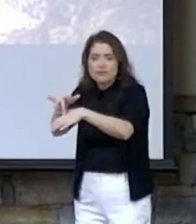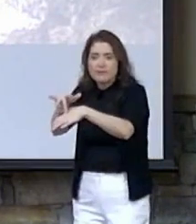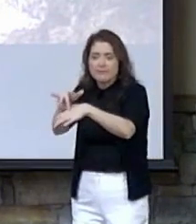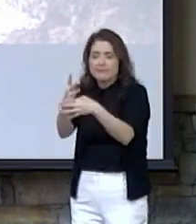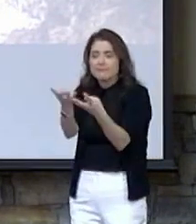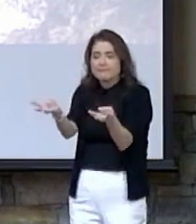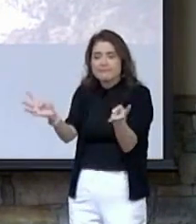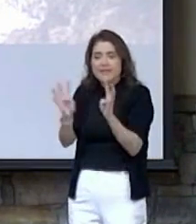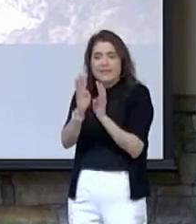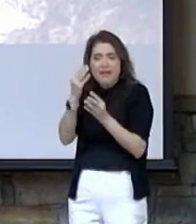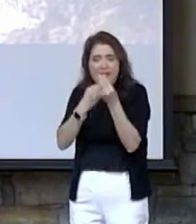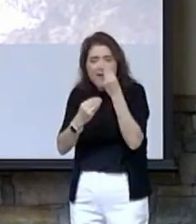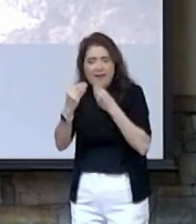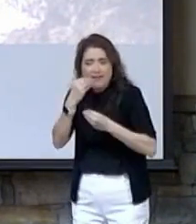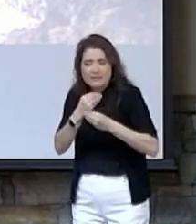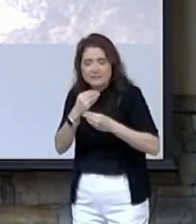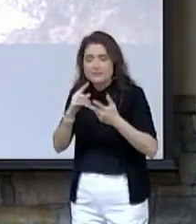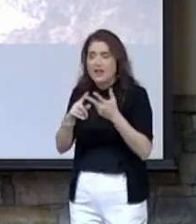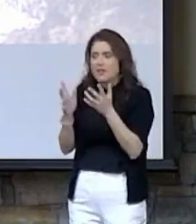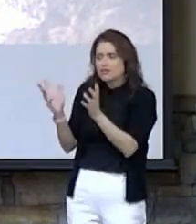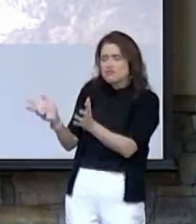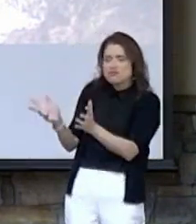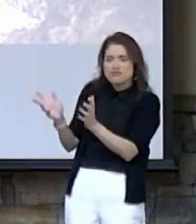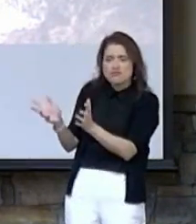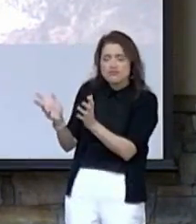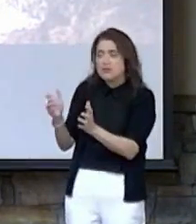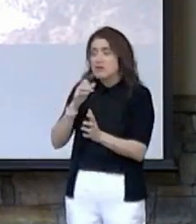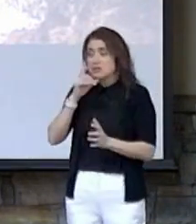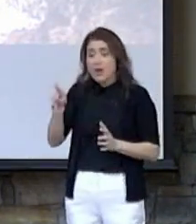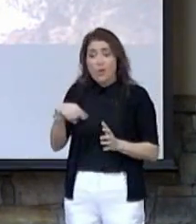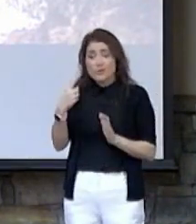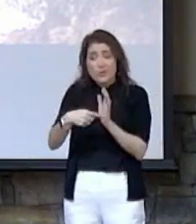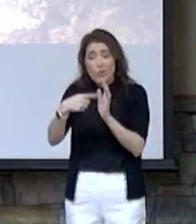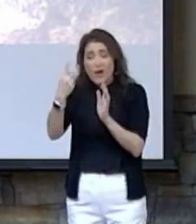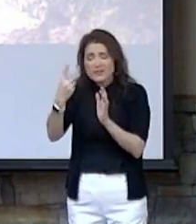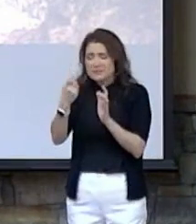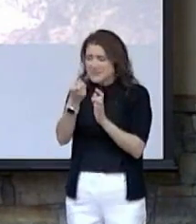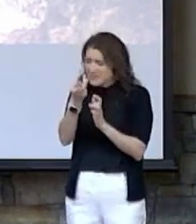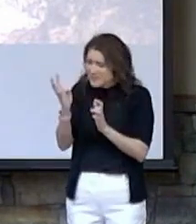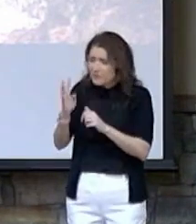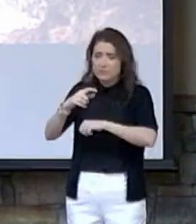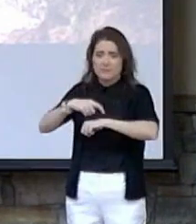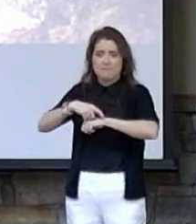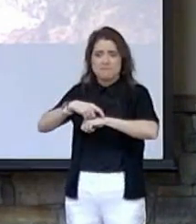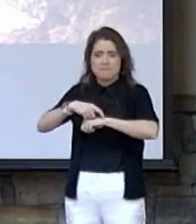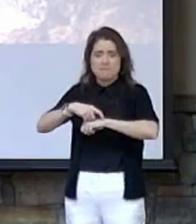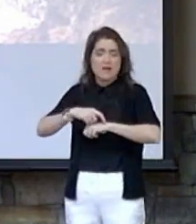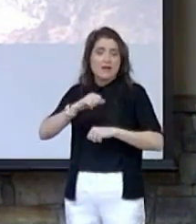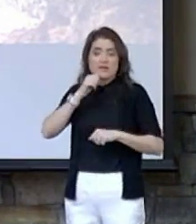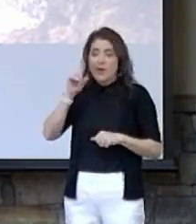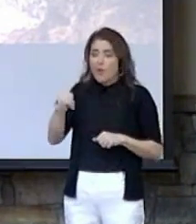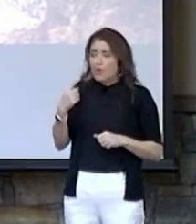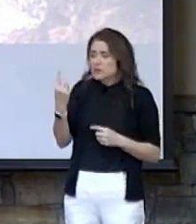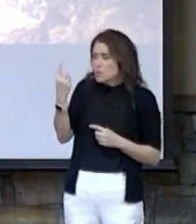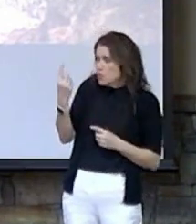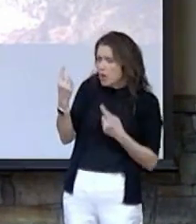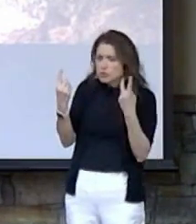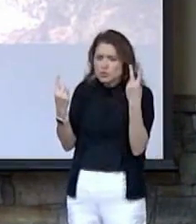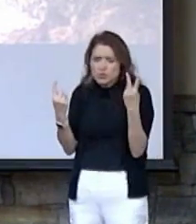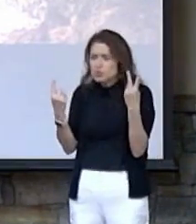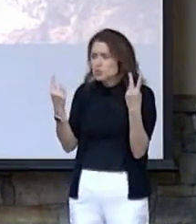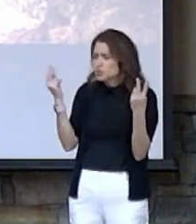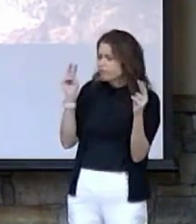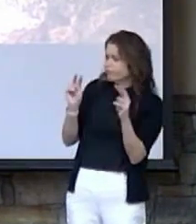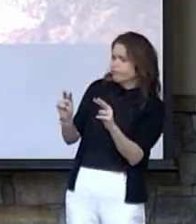him. They talked with him, not just once, but on multiple occasions. Not with just one or two witnesses.